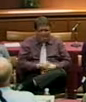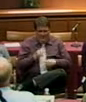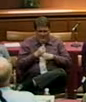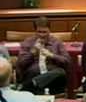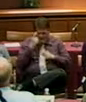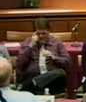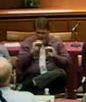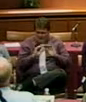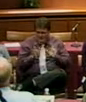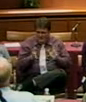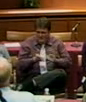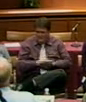everyone?